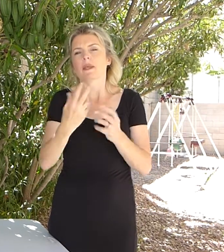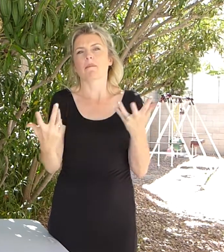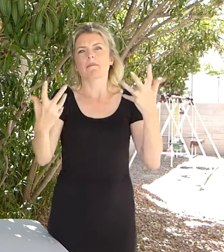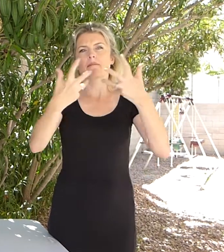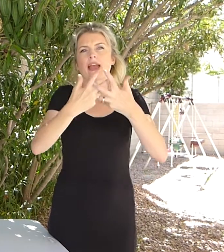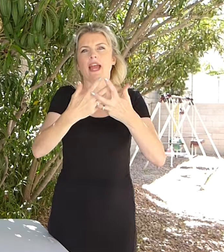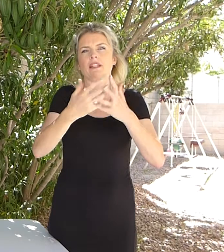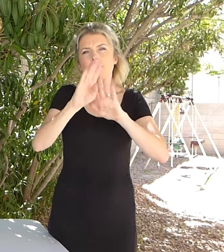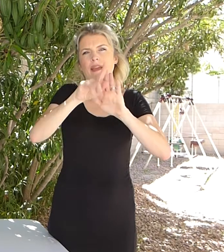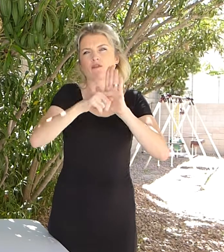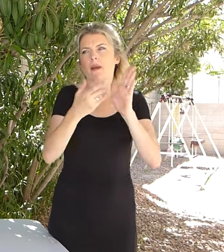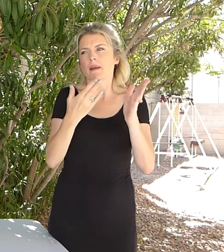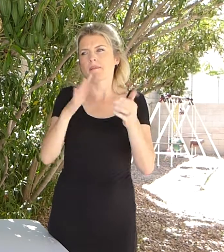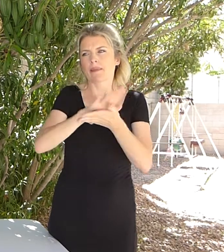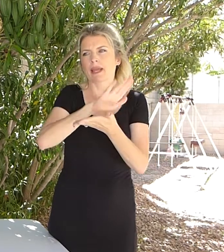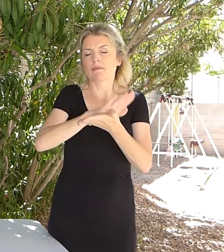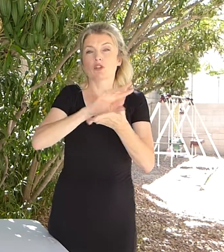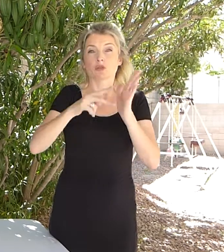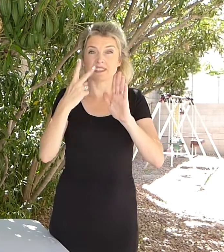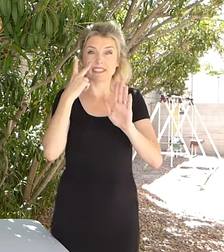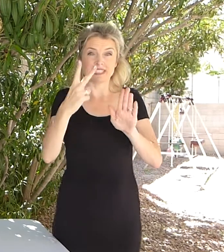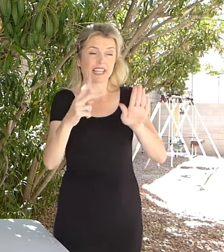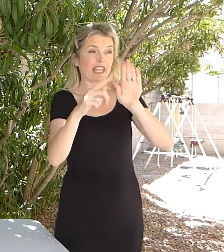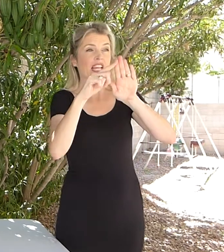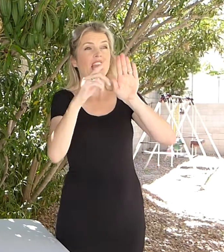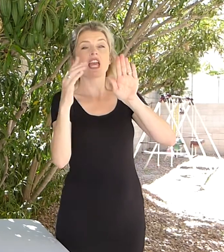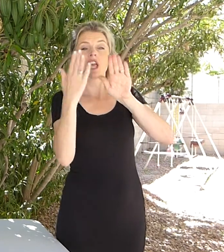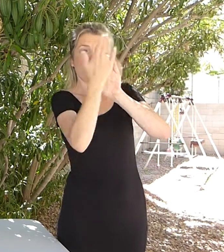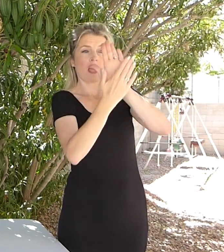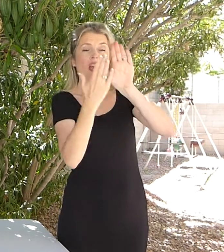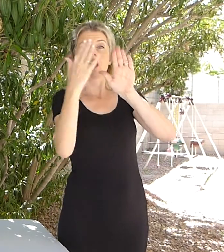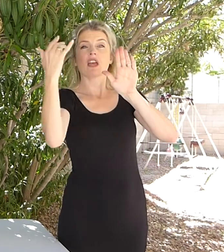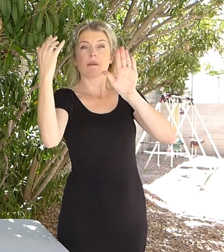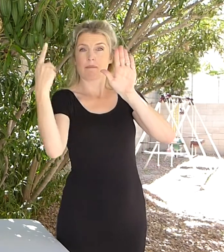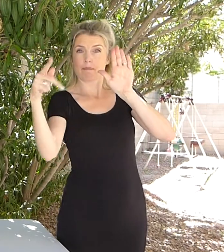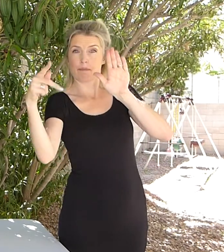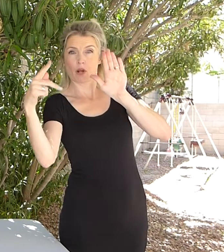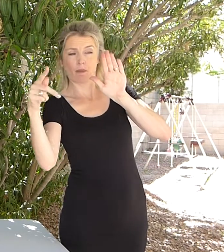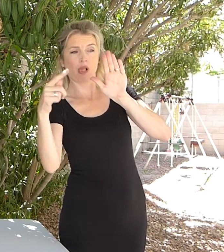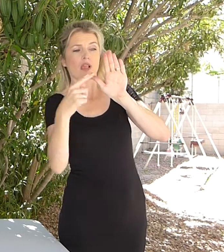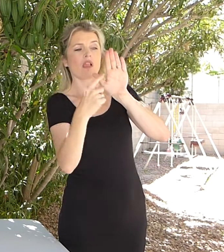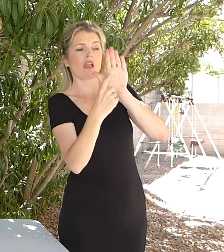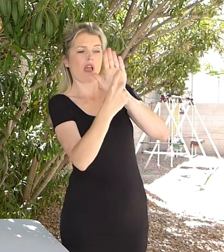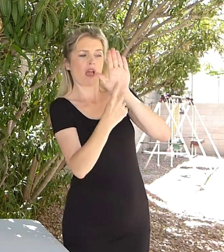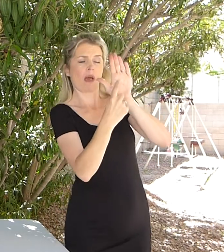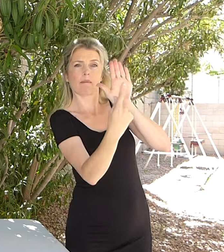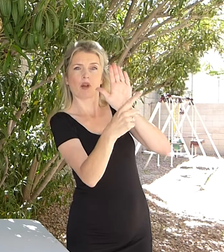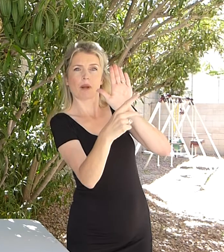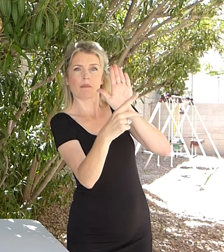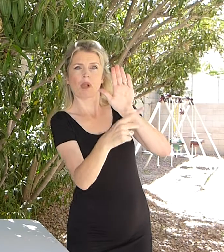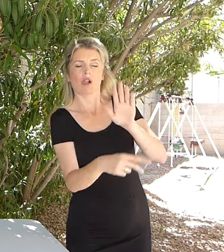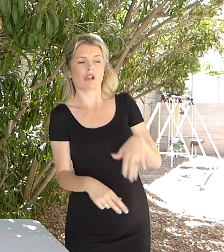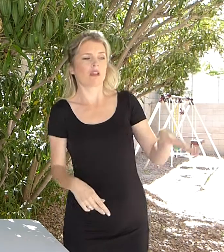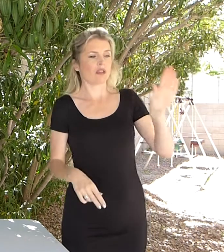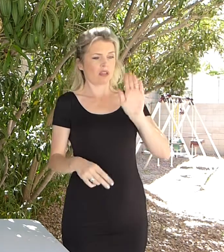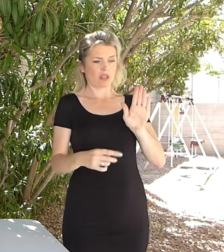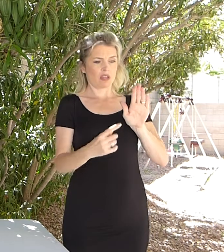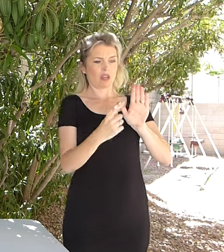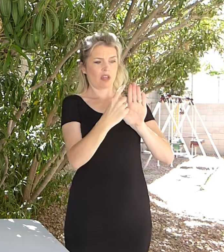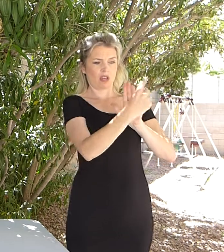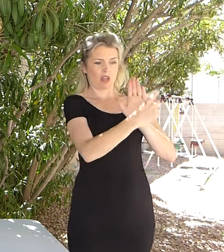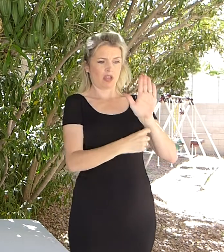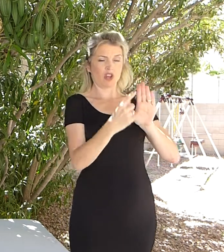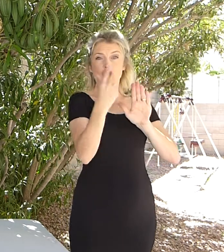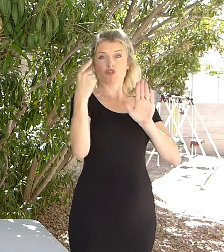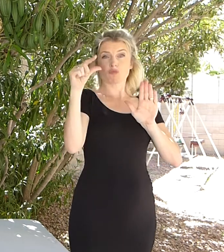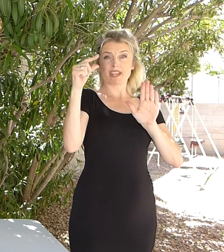in the background. Okay, so yellow on yellow, pink on pink, green on green. So that's kind of